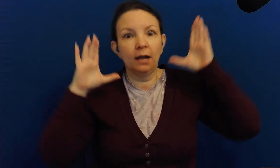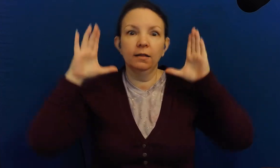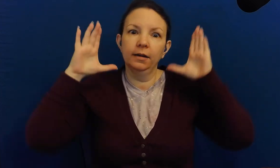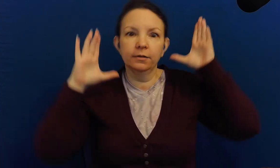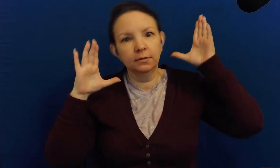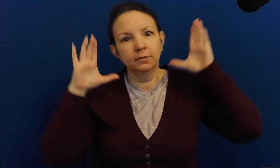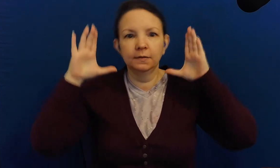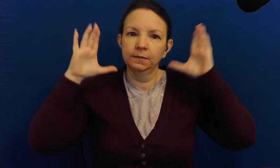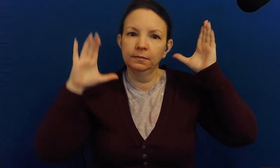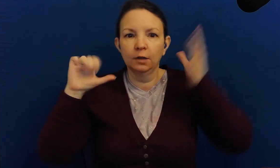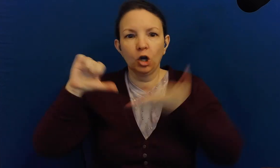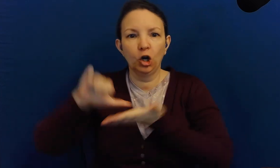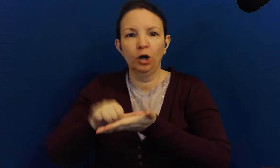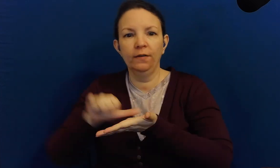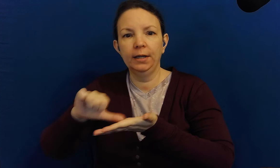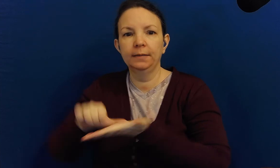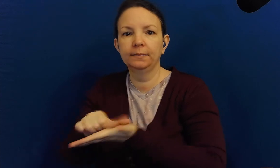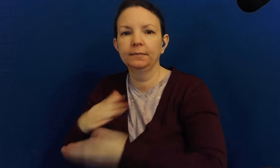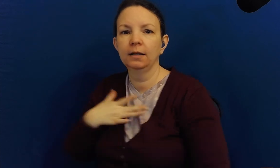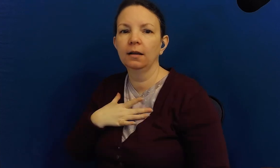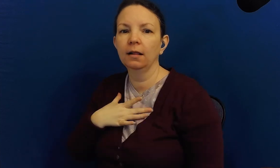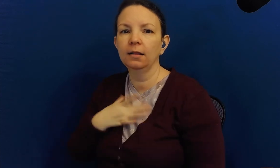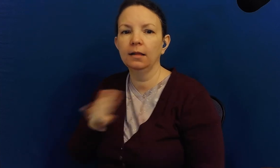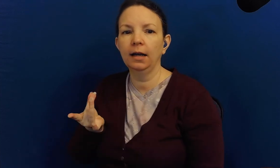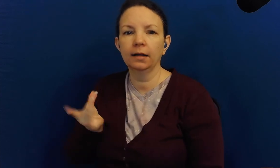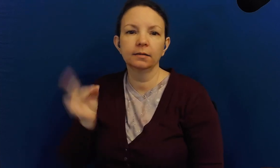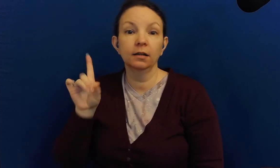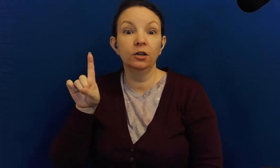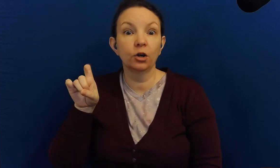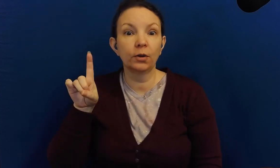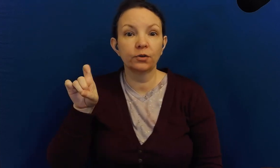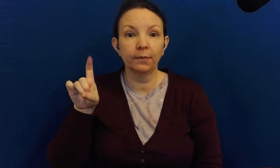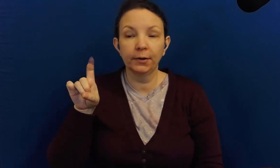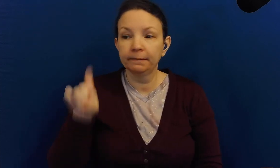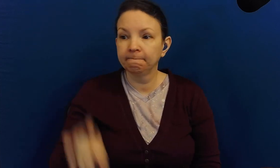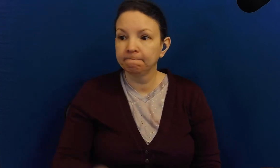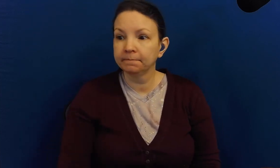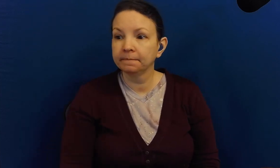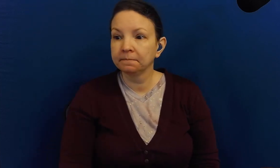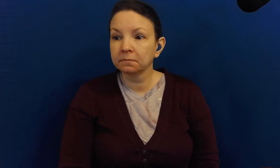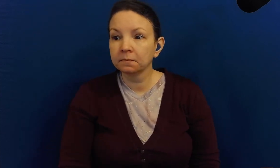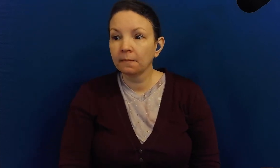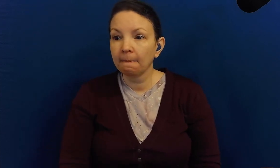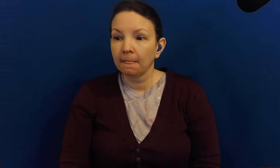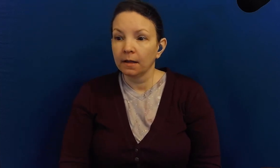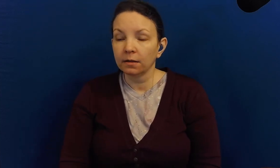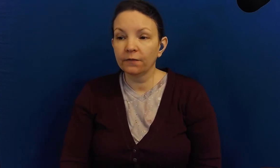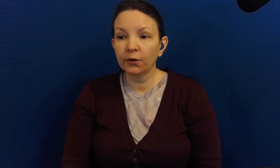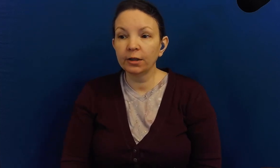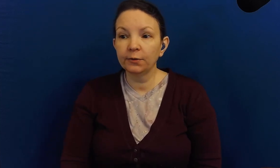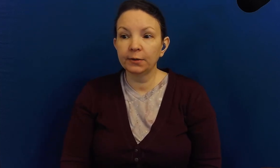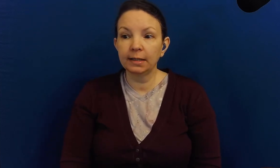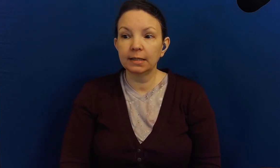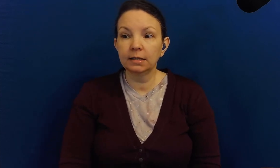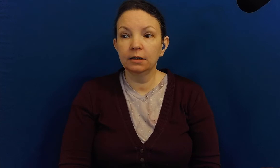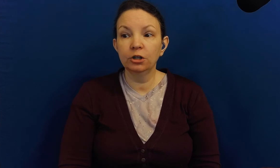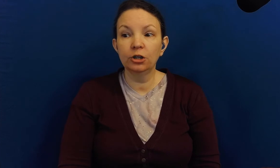jack-o'-lantern, carving, like, and you question mark. The fourth one is, did you decorate